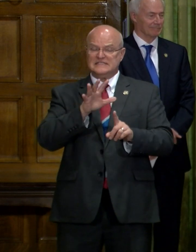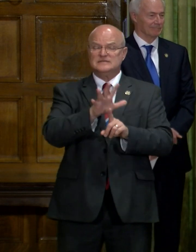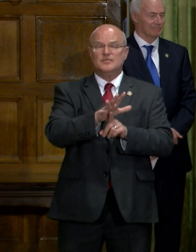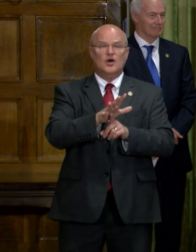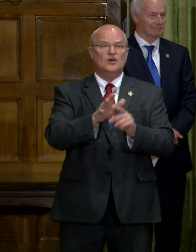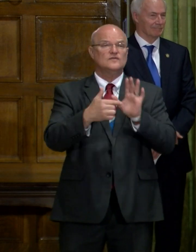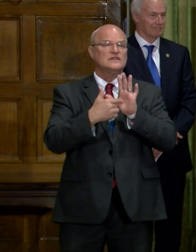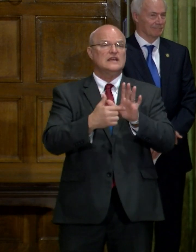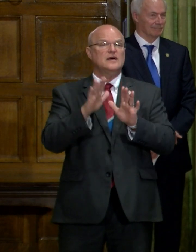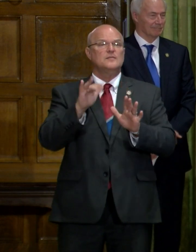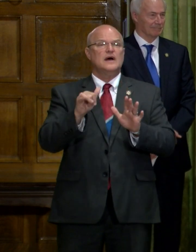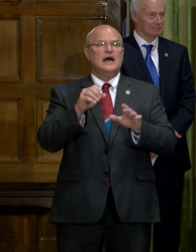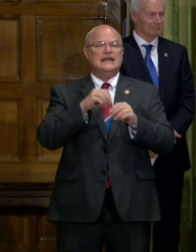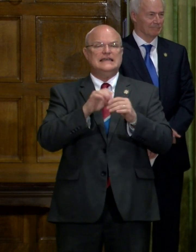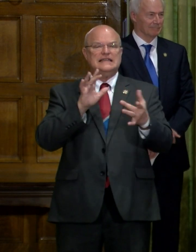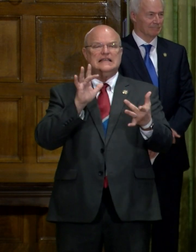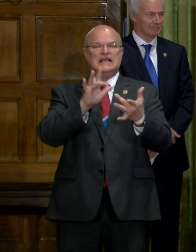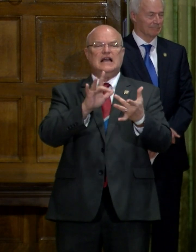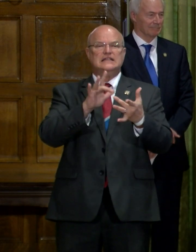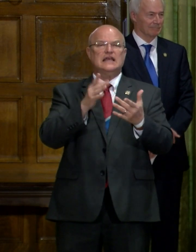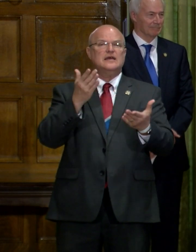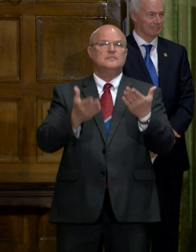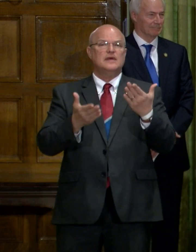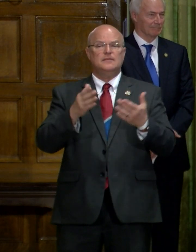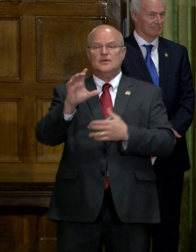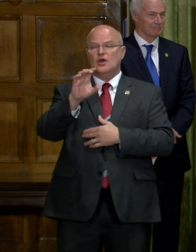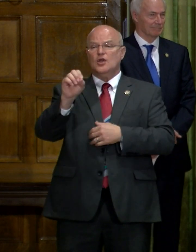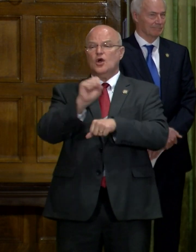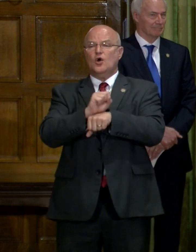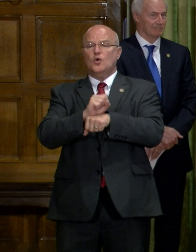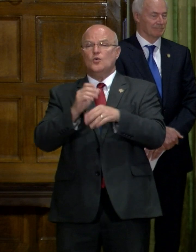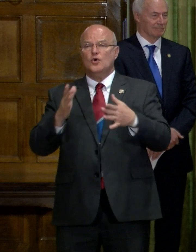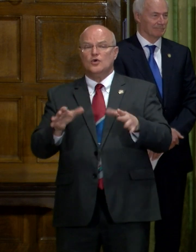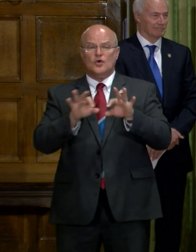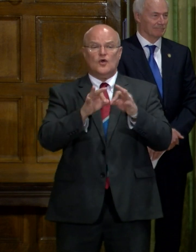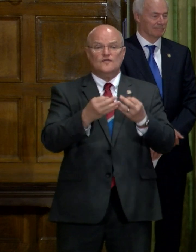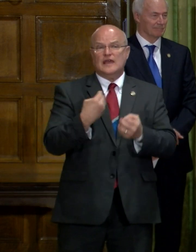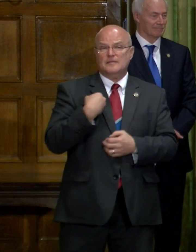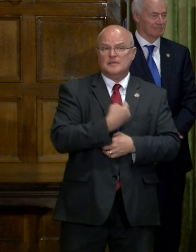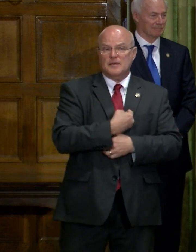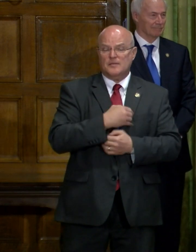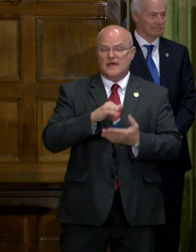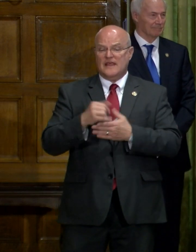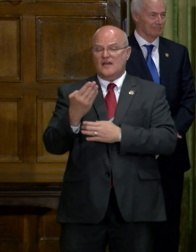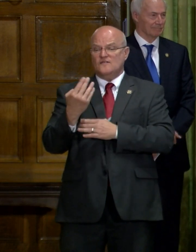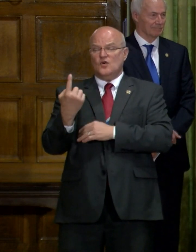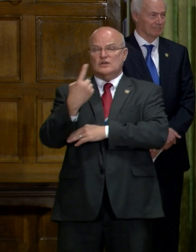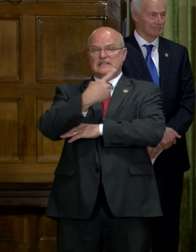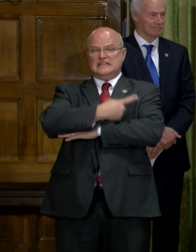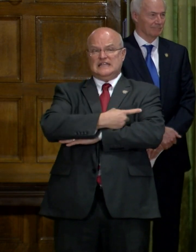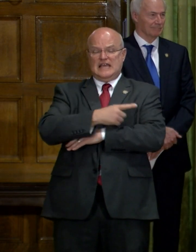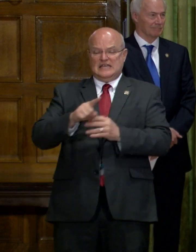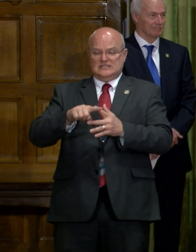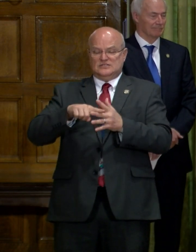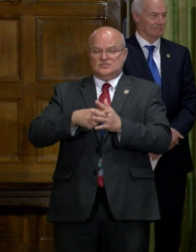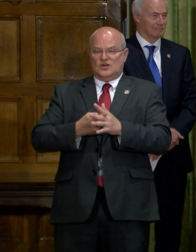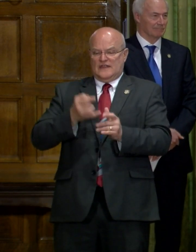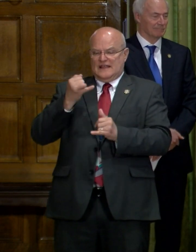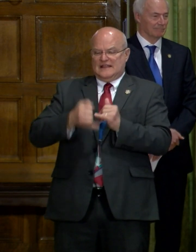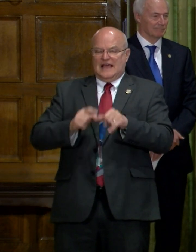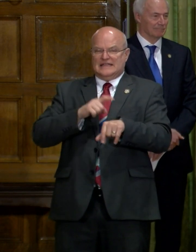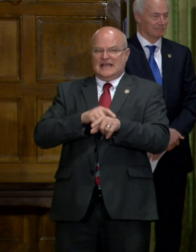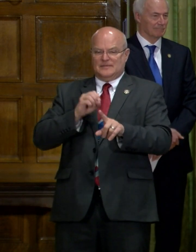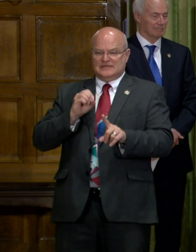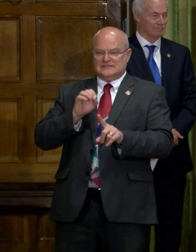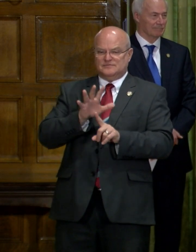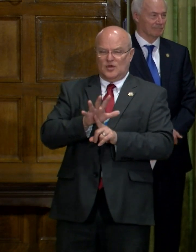for example, by being in contact with maybe a coworker or a family member, that 14 days starts from their last exposure,